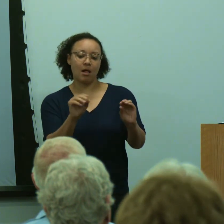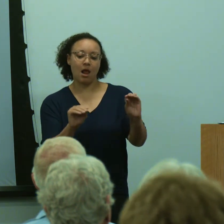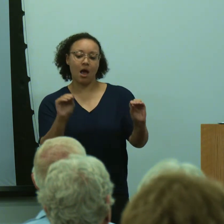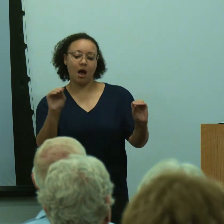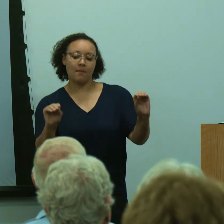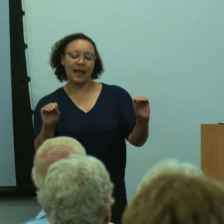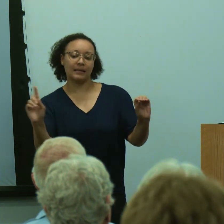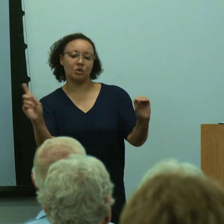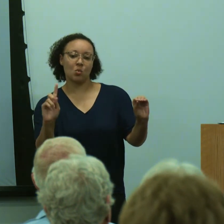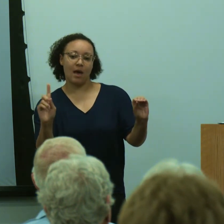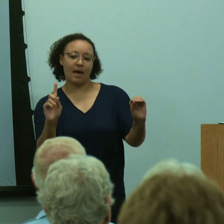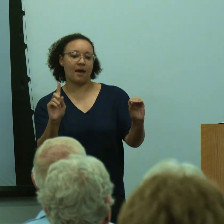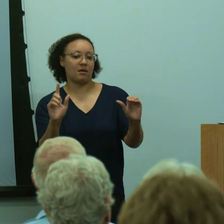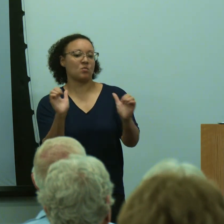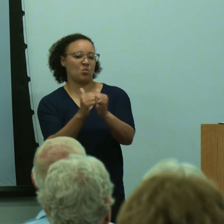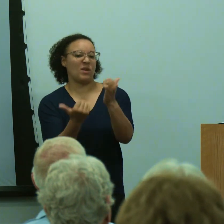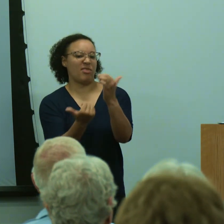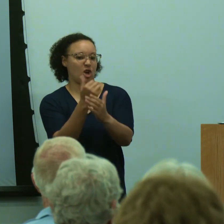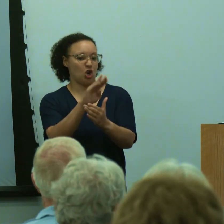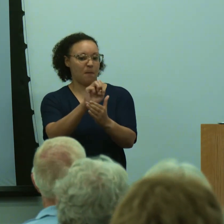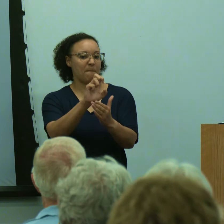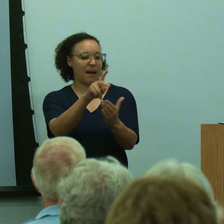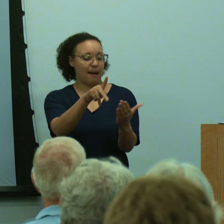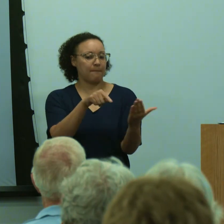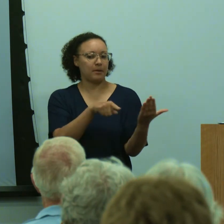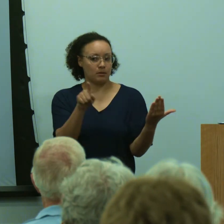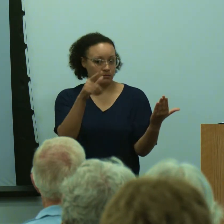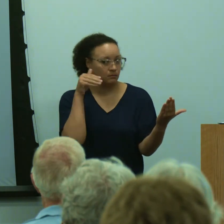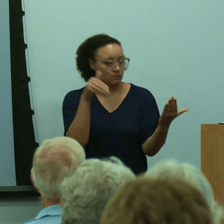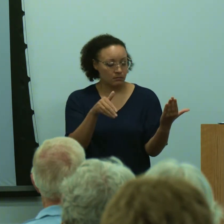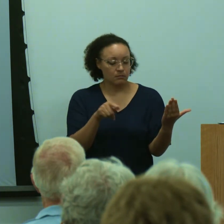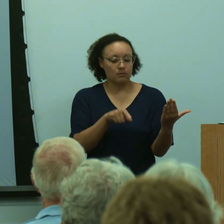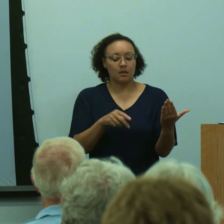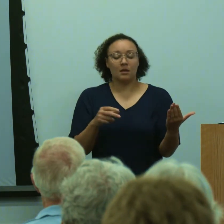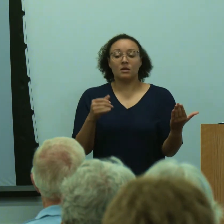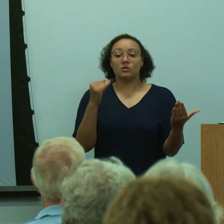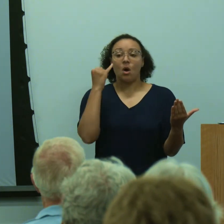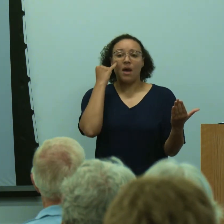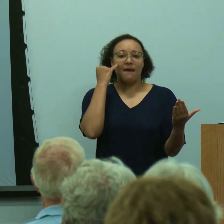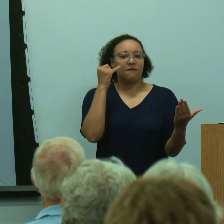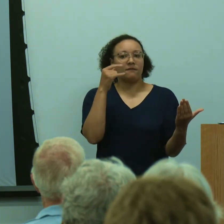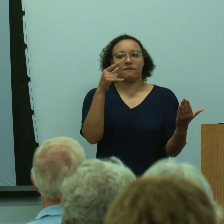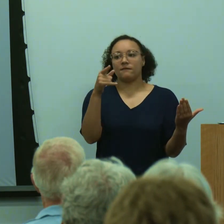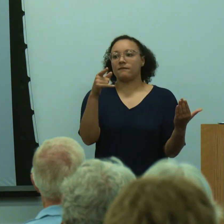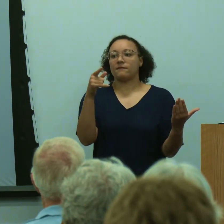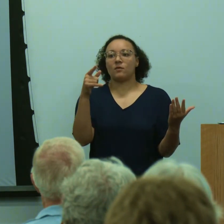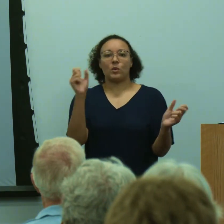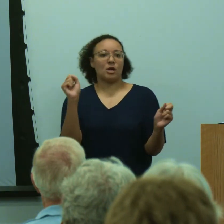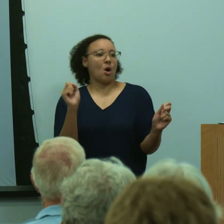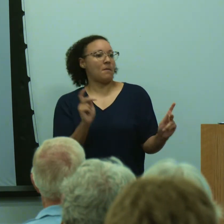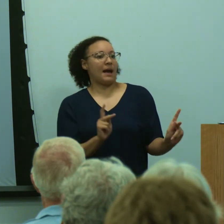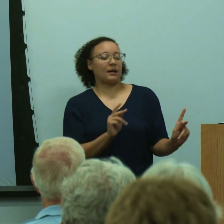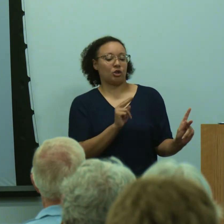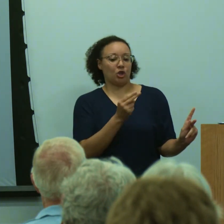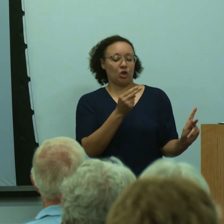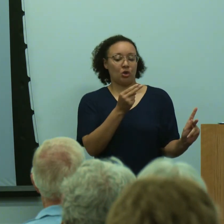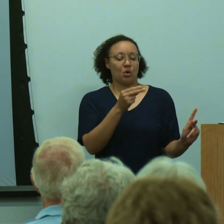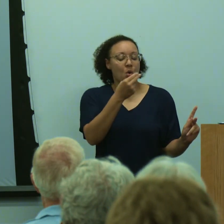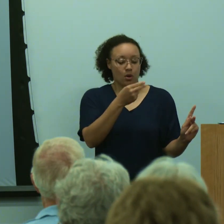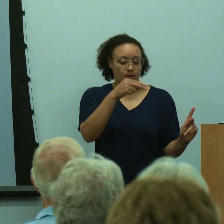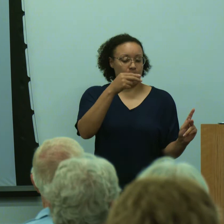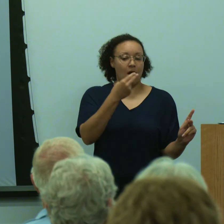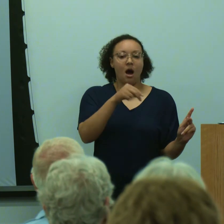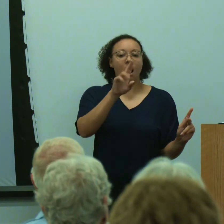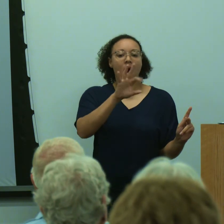maps are redrawn? And if we ultimately go back to Huffman or some other district where there is no one voting,